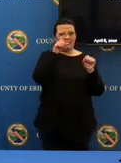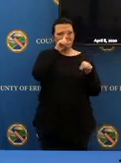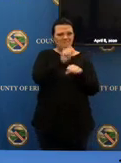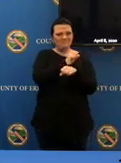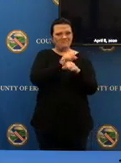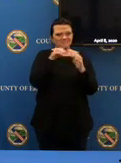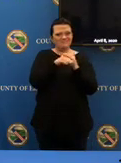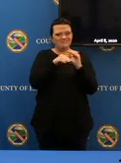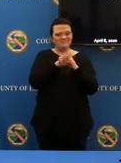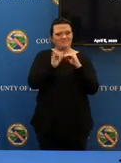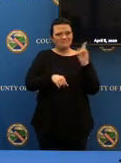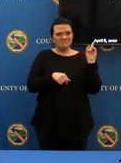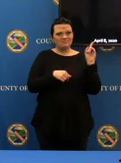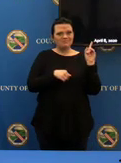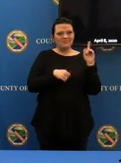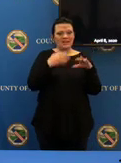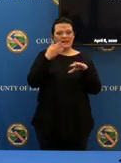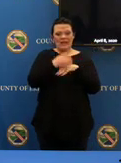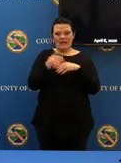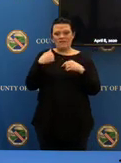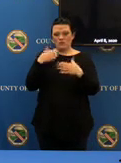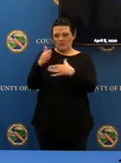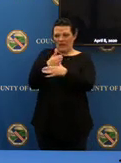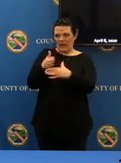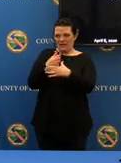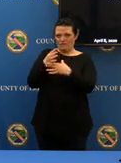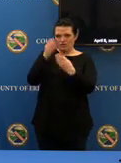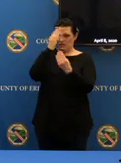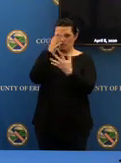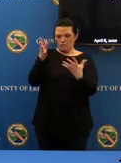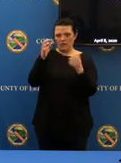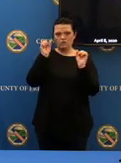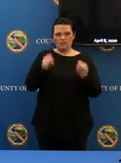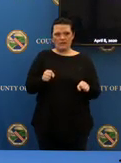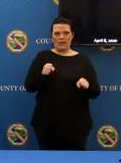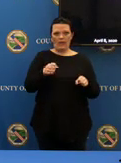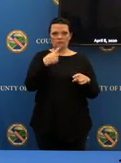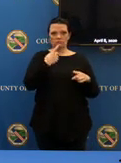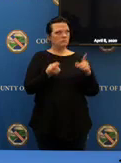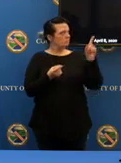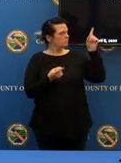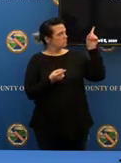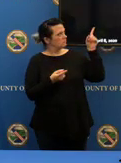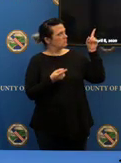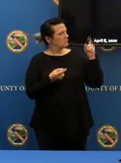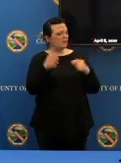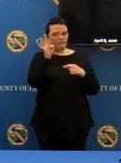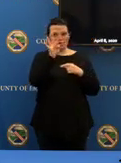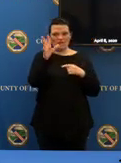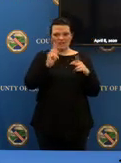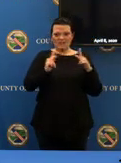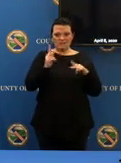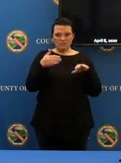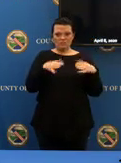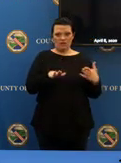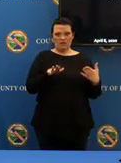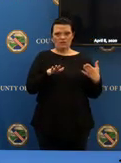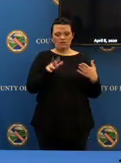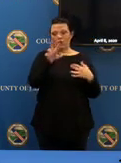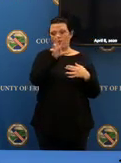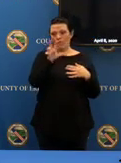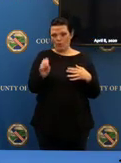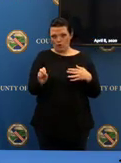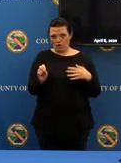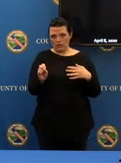it. Once they have the aggregate data, it can be shared, and as I have on the screen right now with the 45 people who died, 30 of